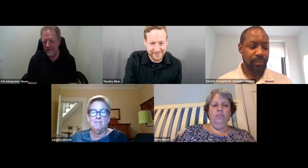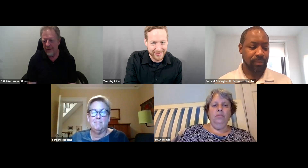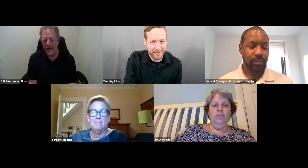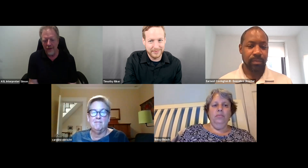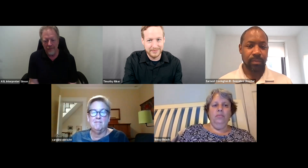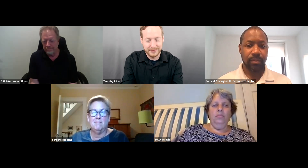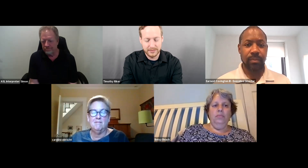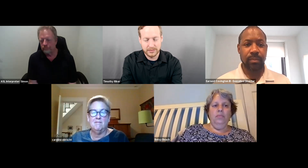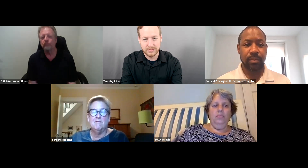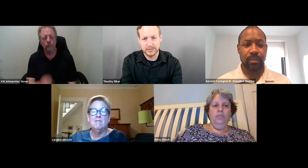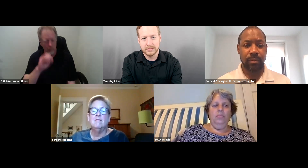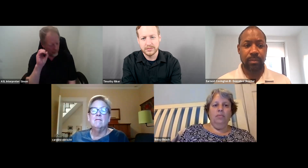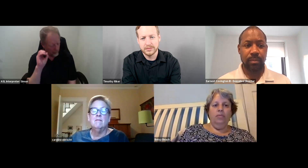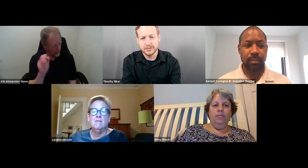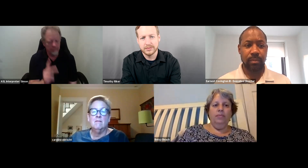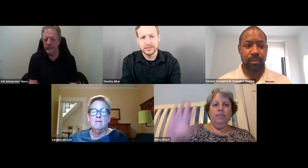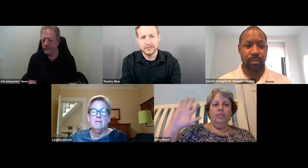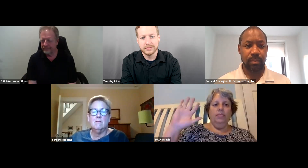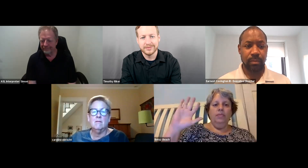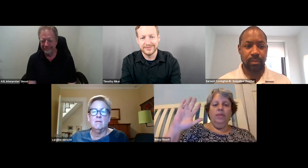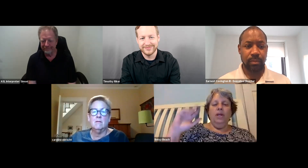Okay? Thank you. Okay. Okay.